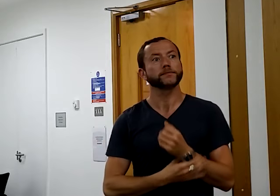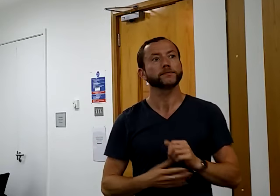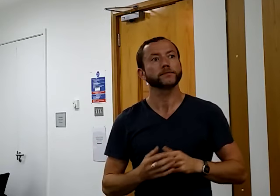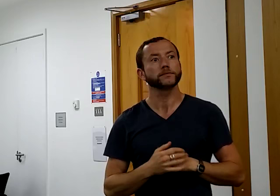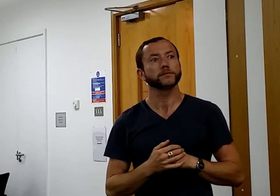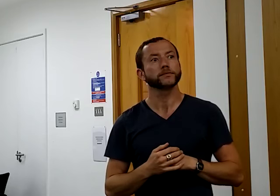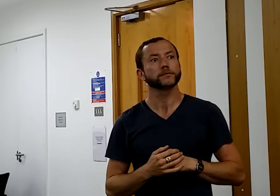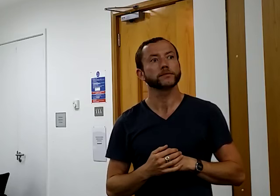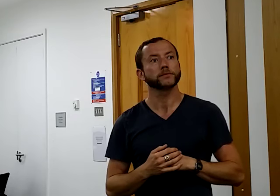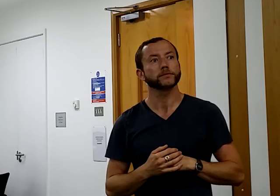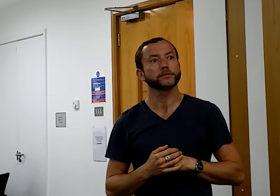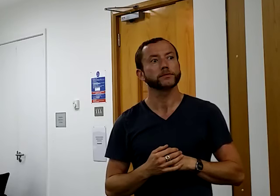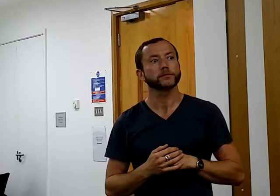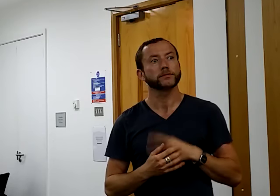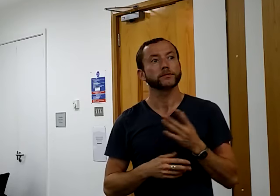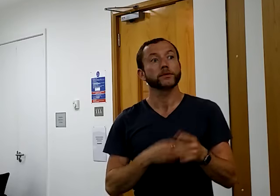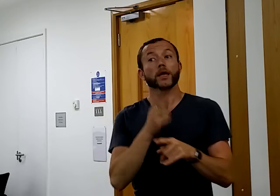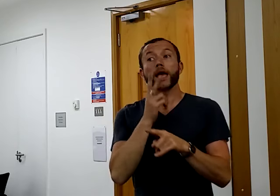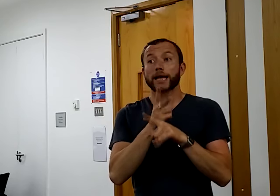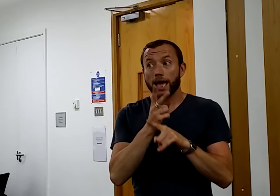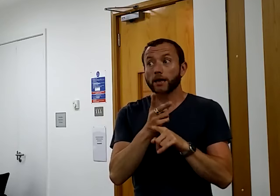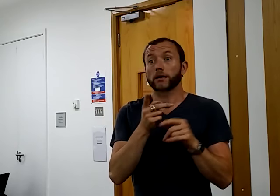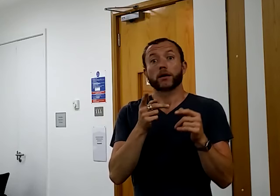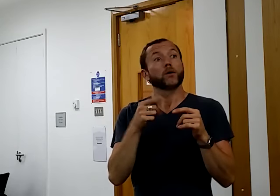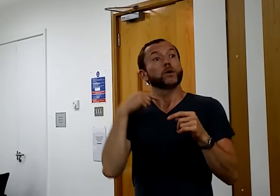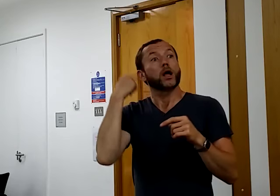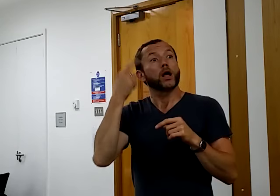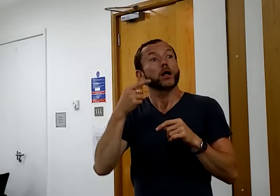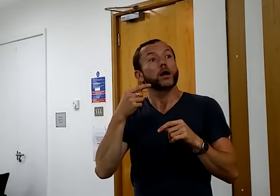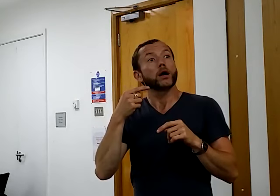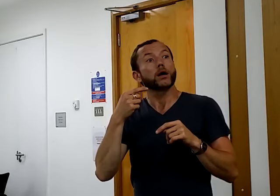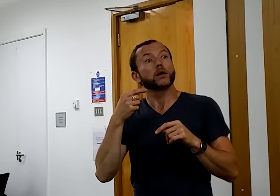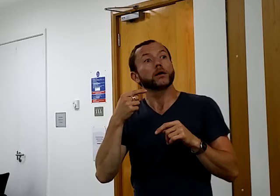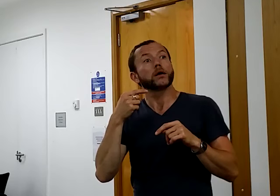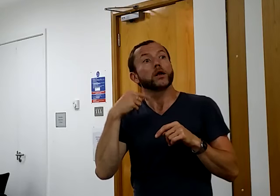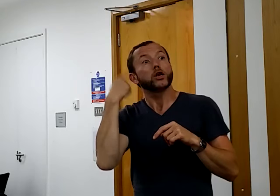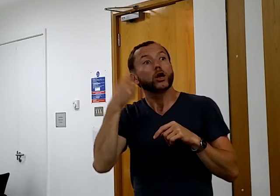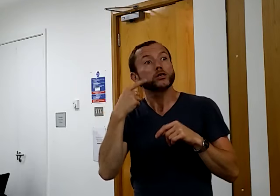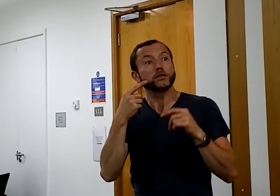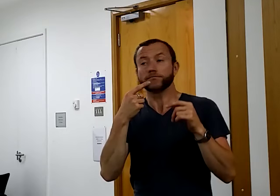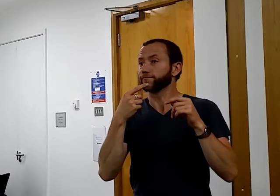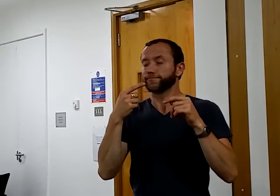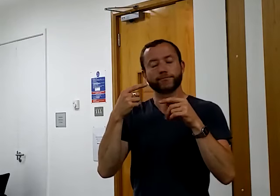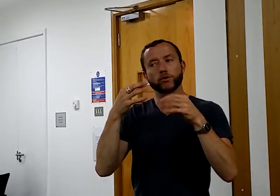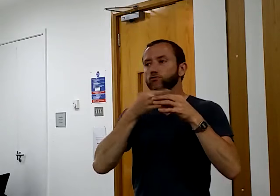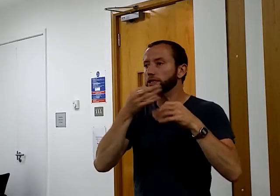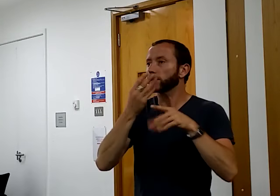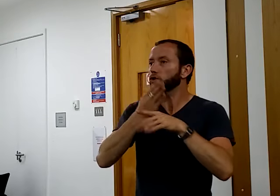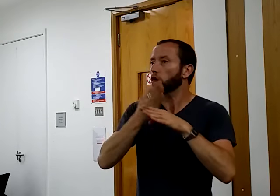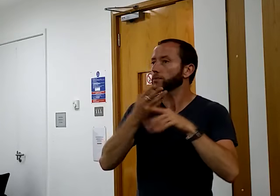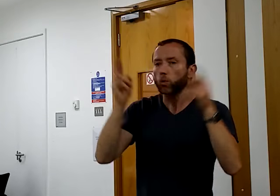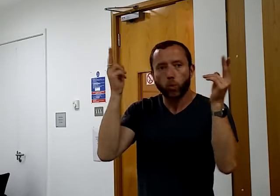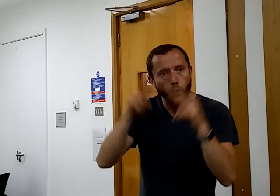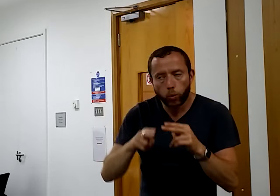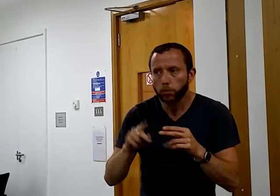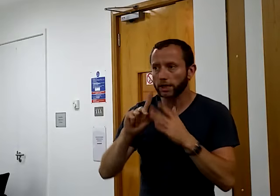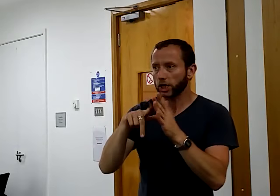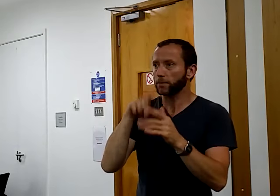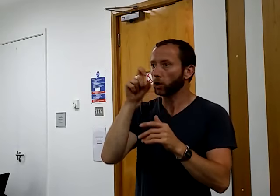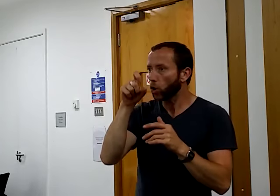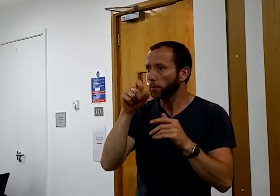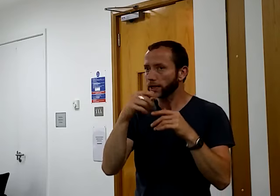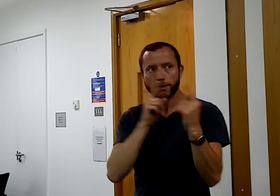And it's no surprise that, again, when London Met is under attack, there's 400 job governor just the other day, Jeremy's meeting up with one